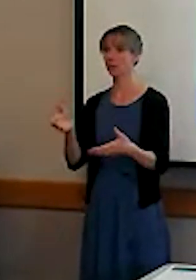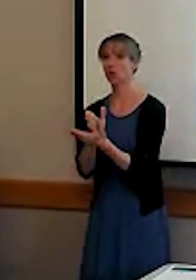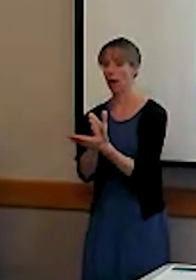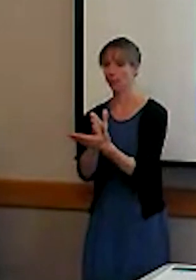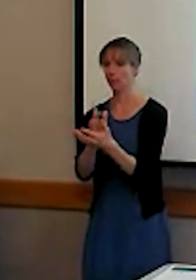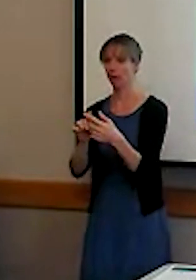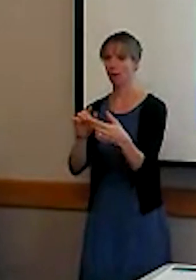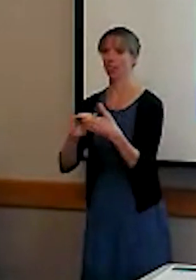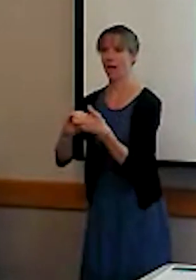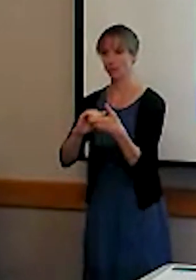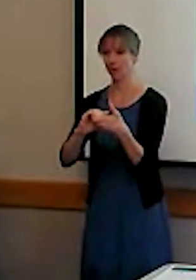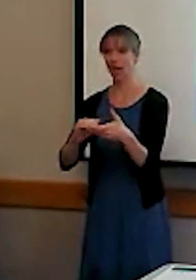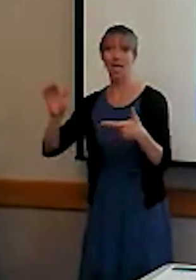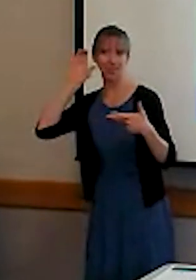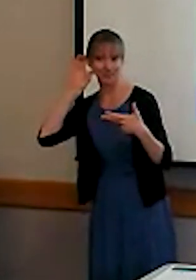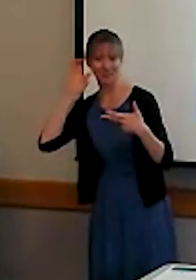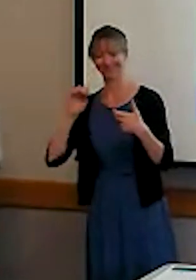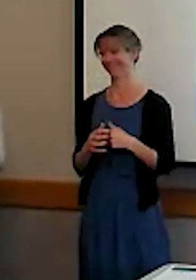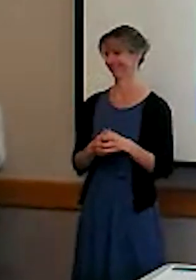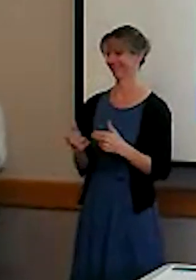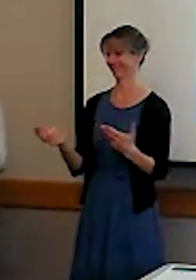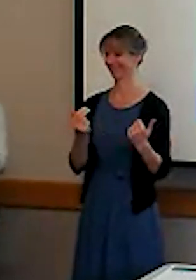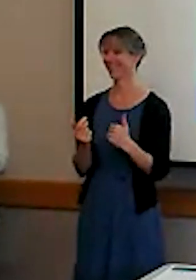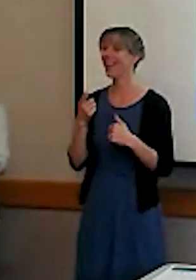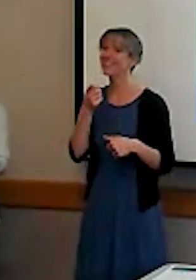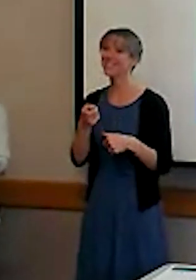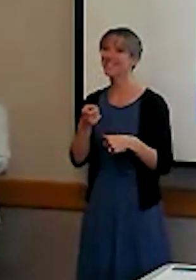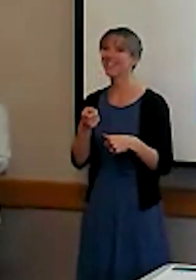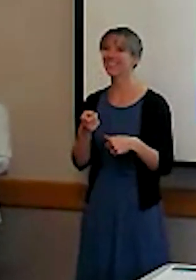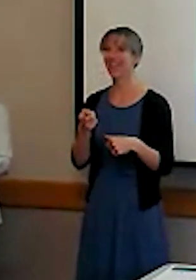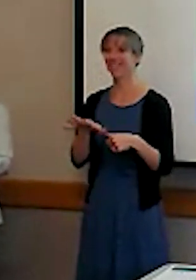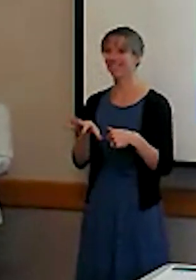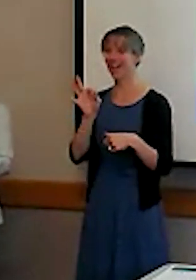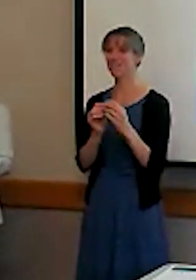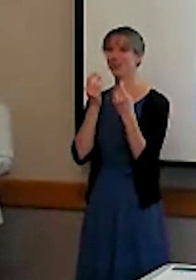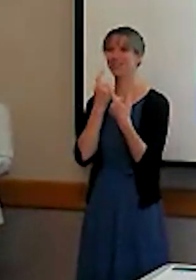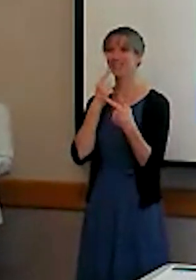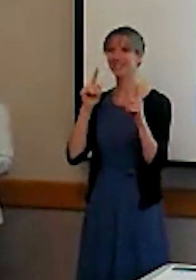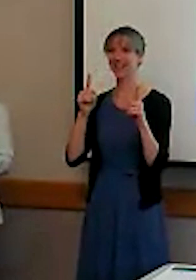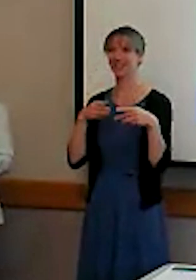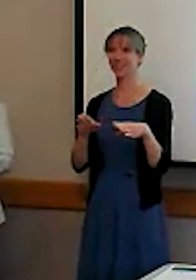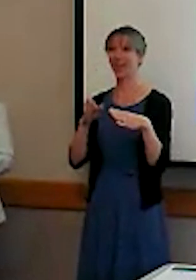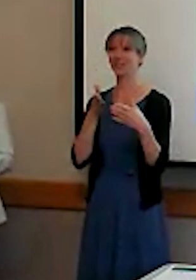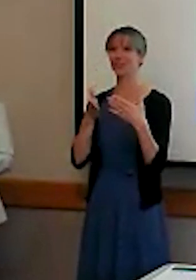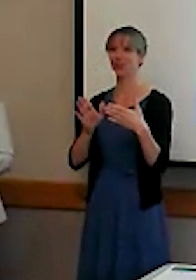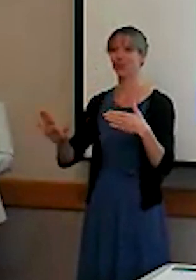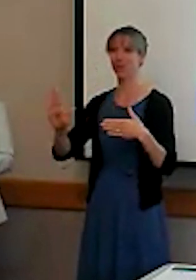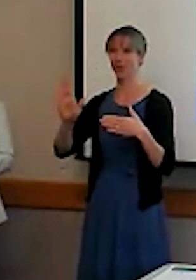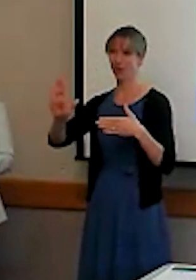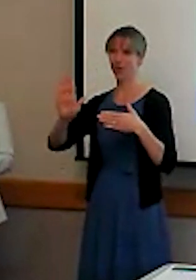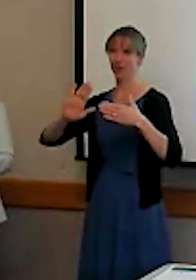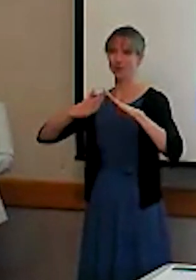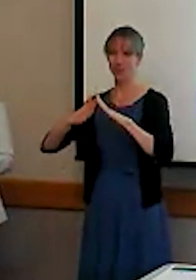stop, collaborate, and listen. And she has found this to be the most successful way to serve her